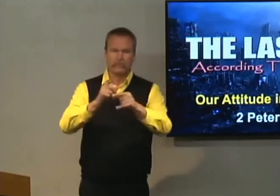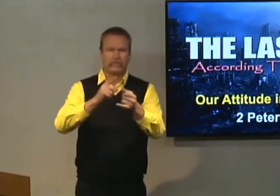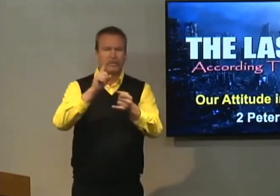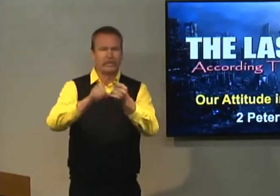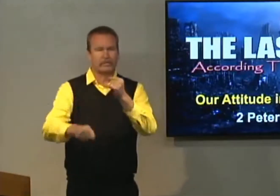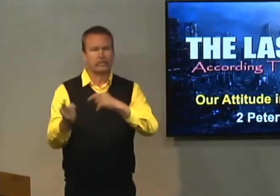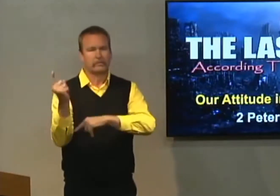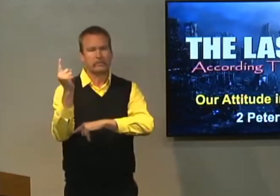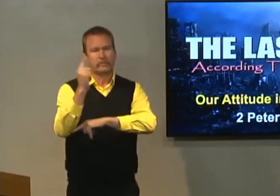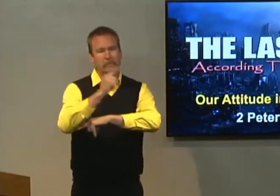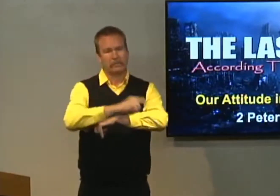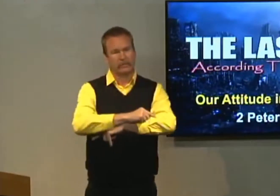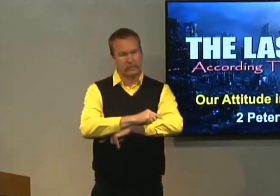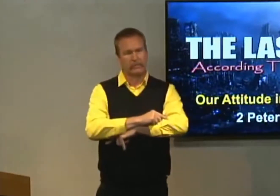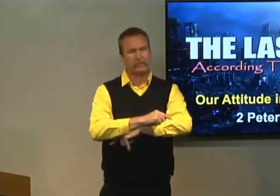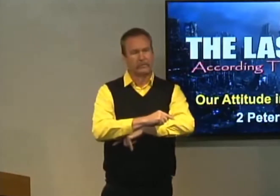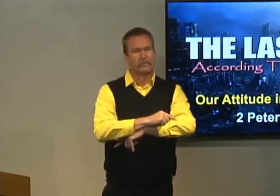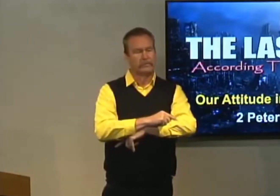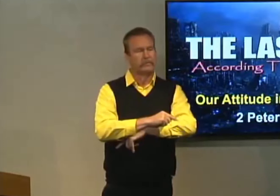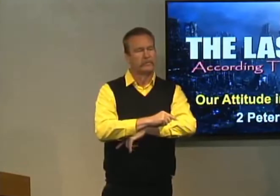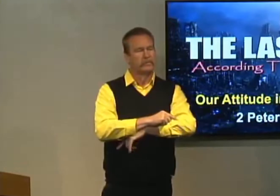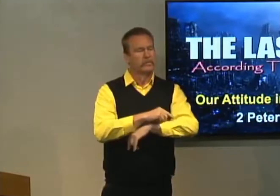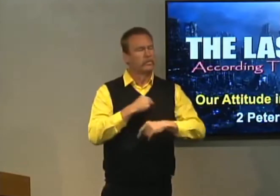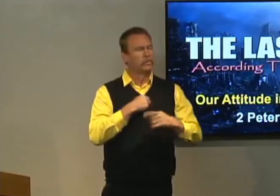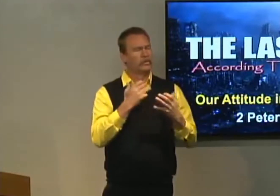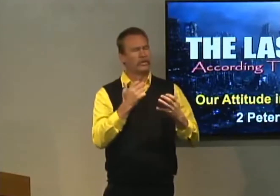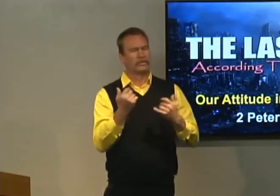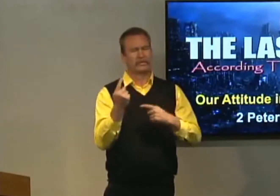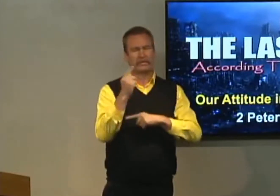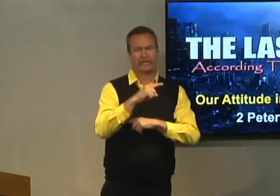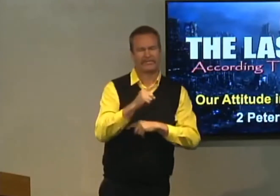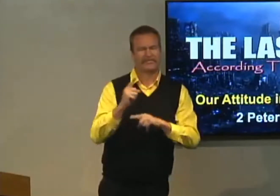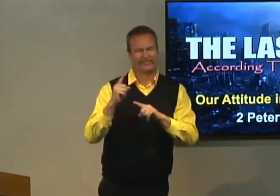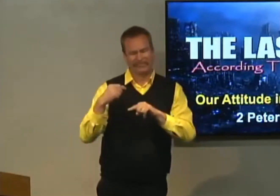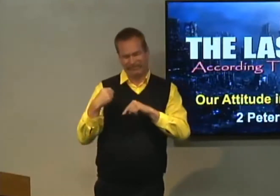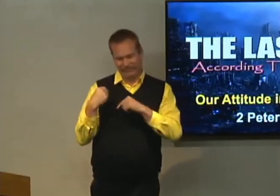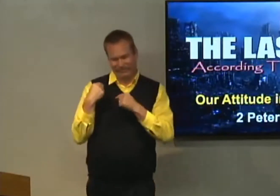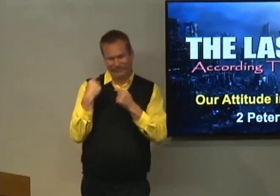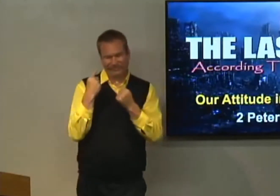some warnings to us about what happens during these last days.